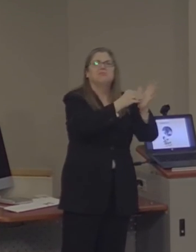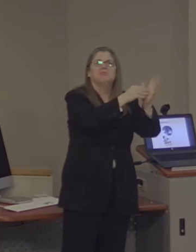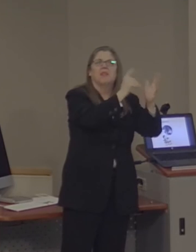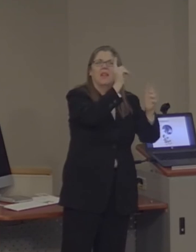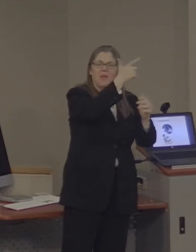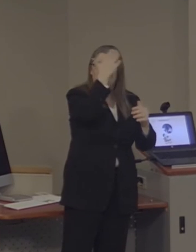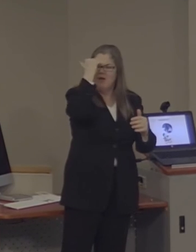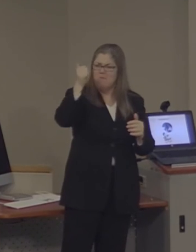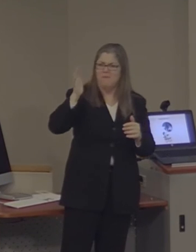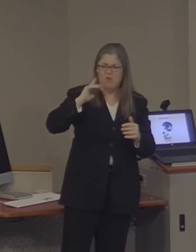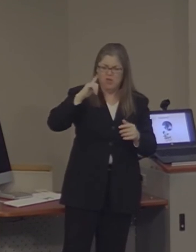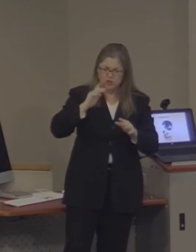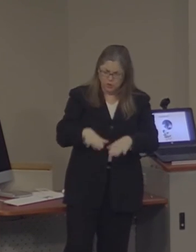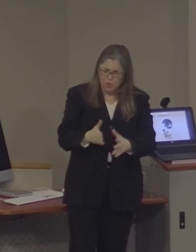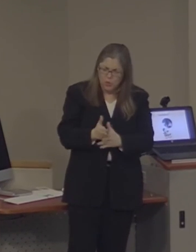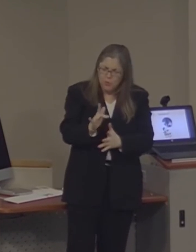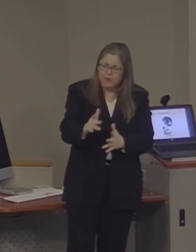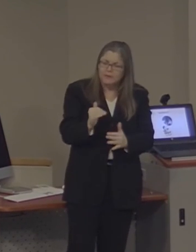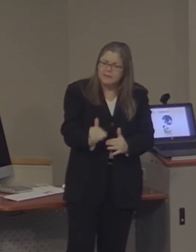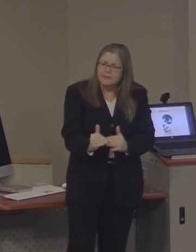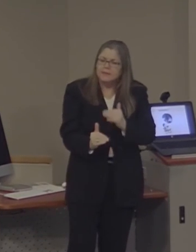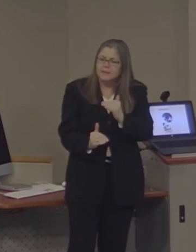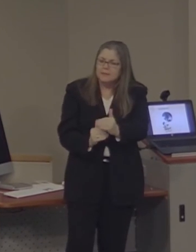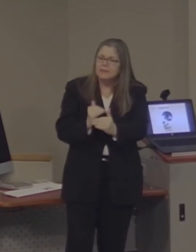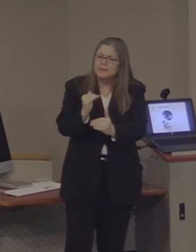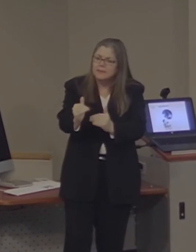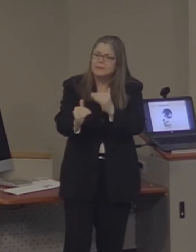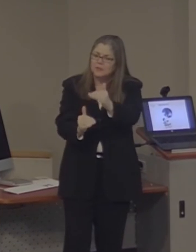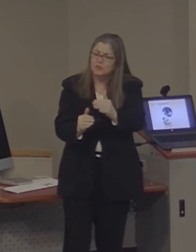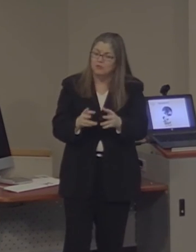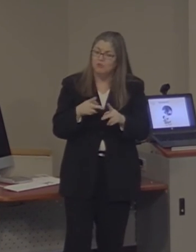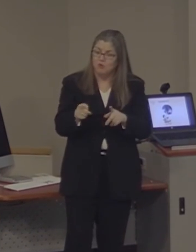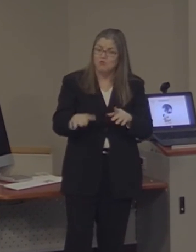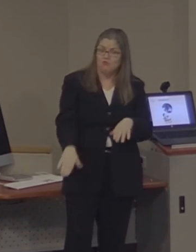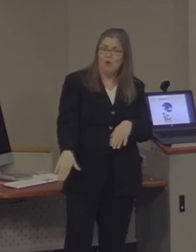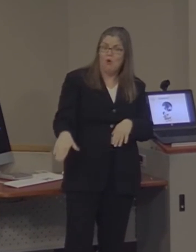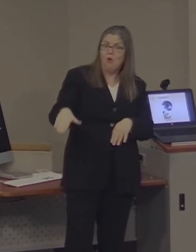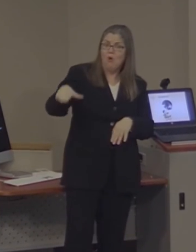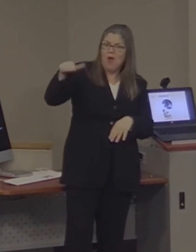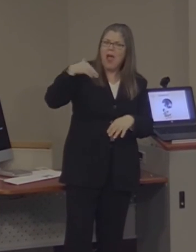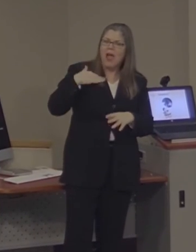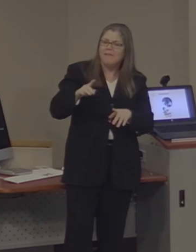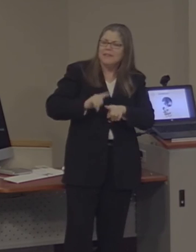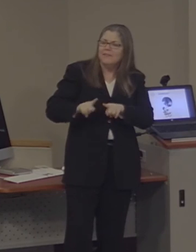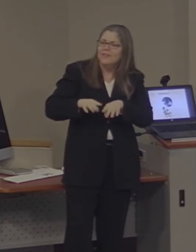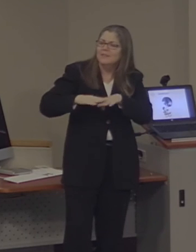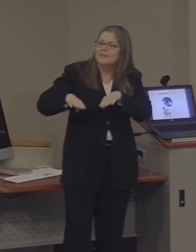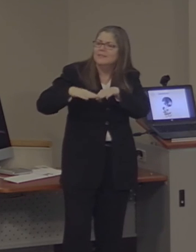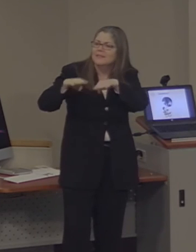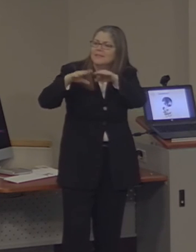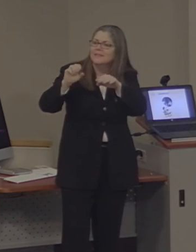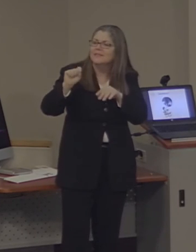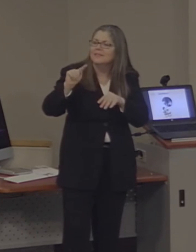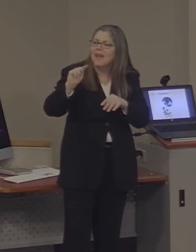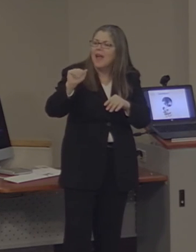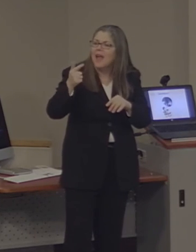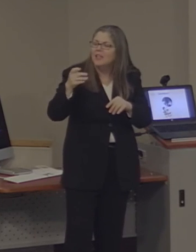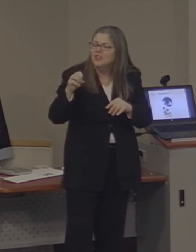went through very specific developmental stages at certain ages, and that this was